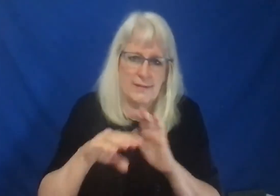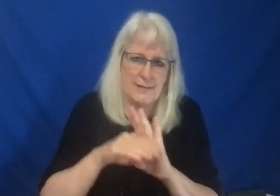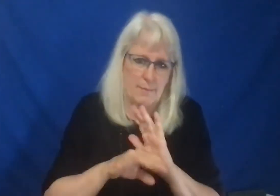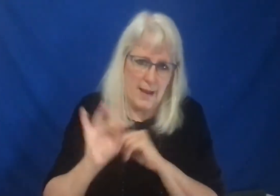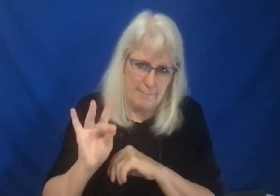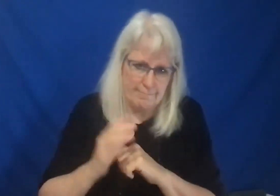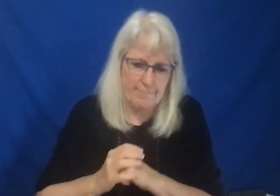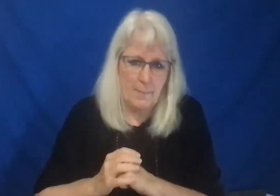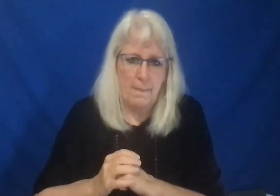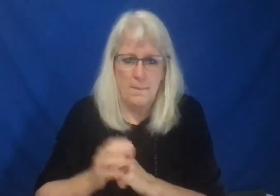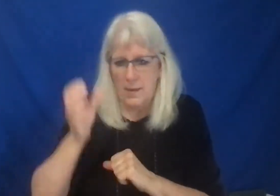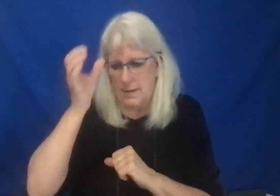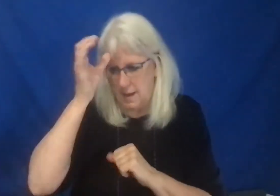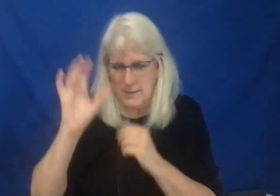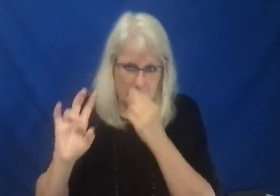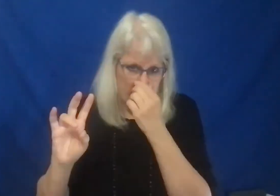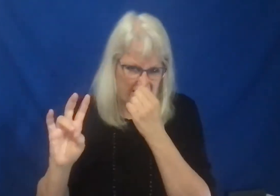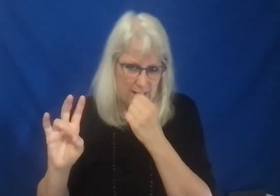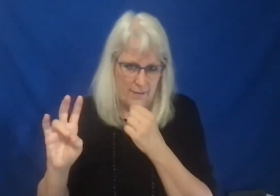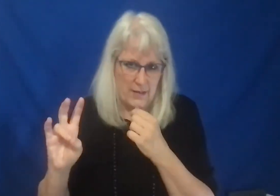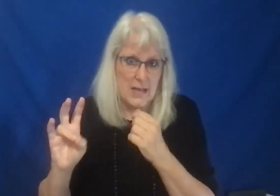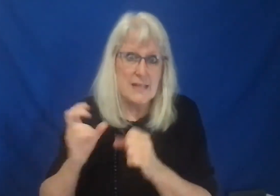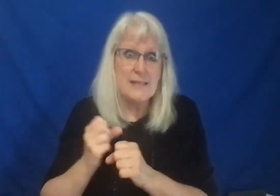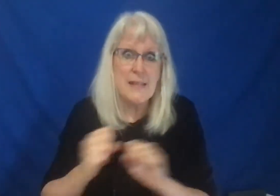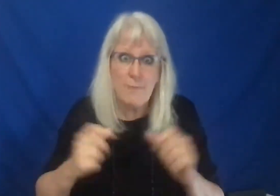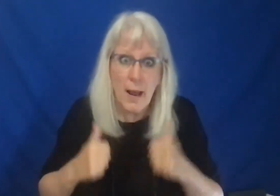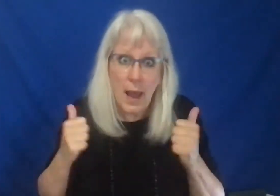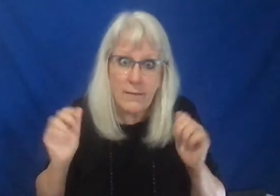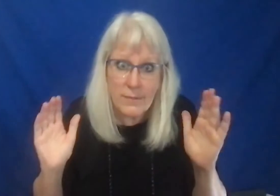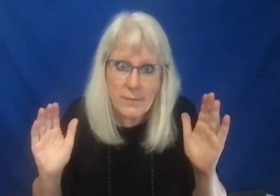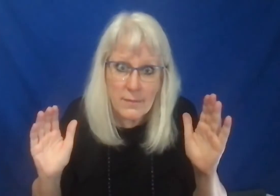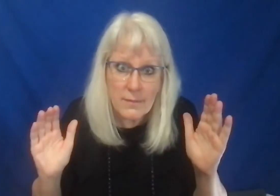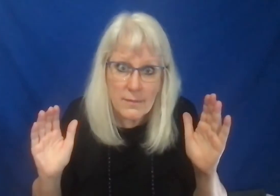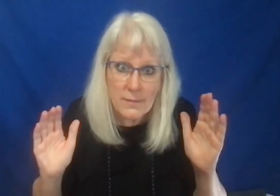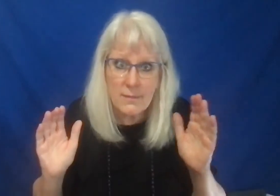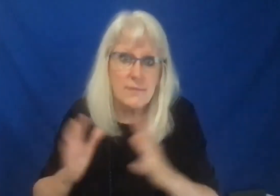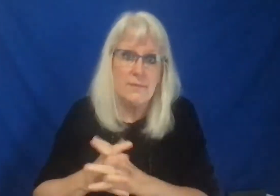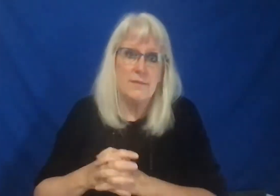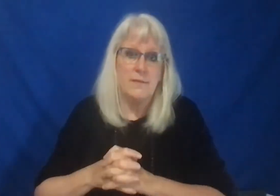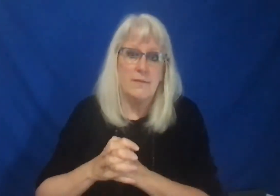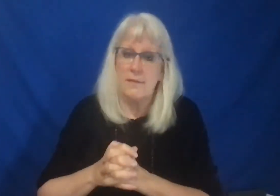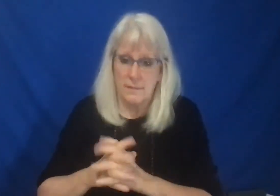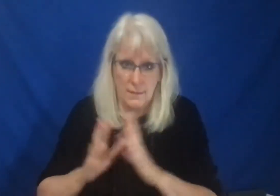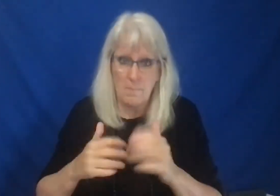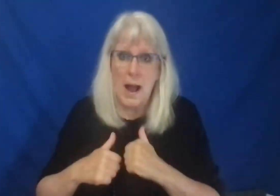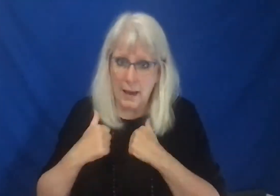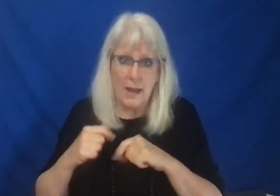concept 7 saved my life. I mean, I staked my life on concept 7.